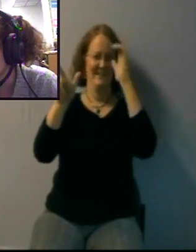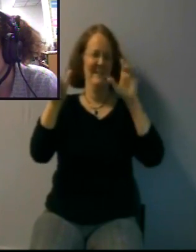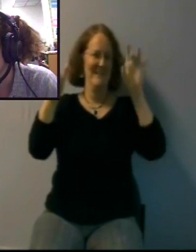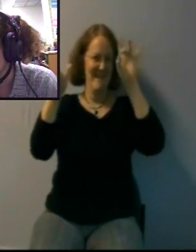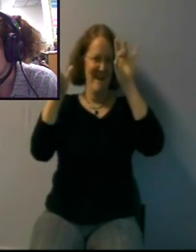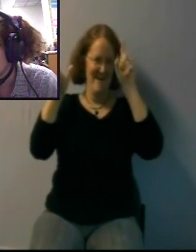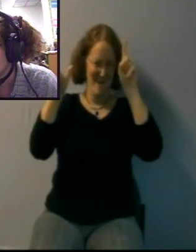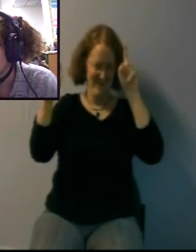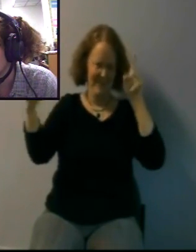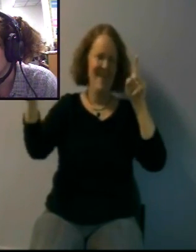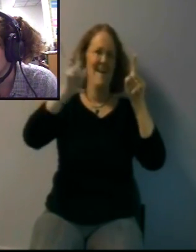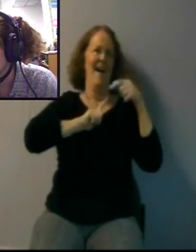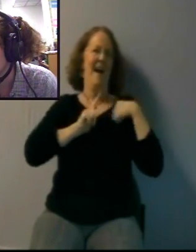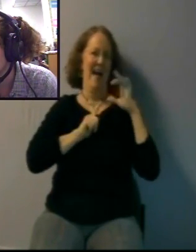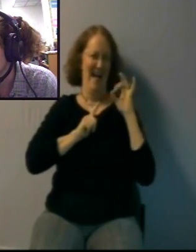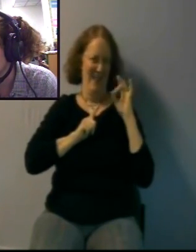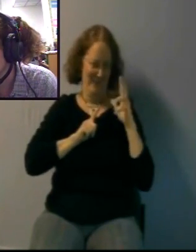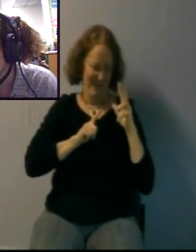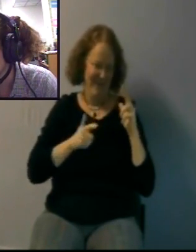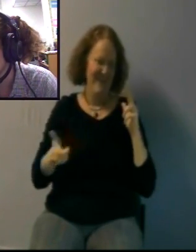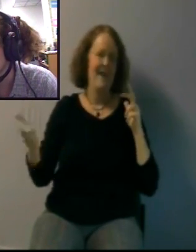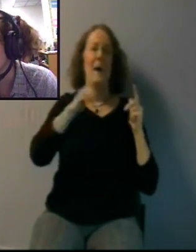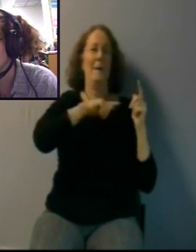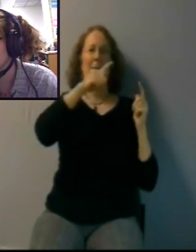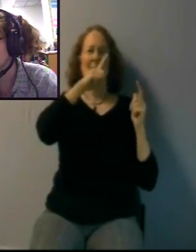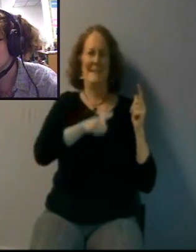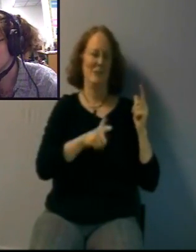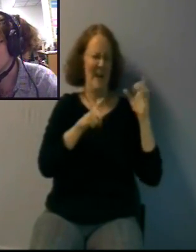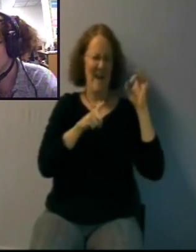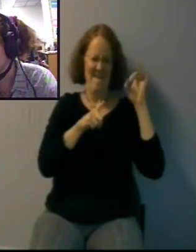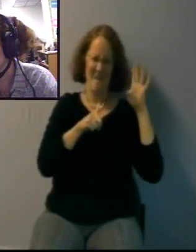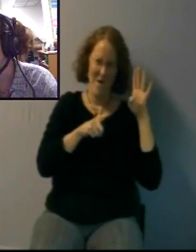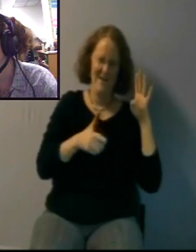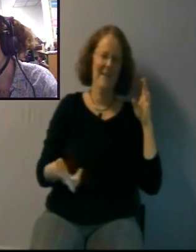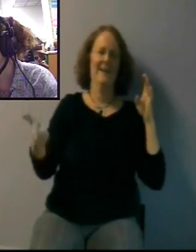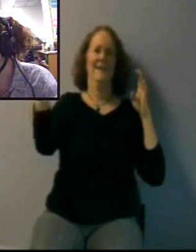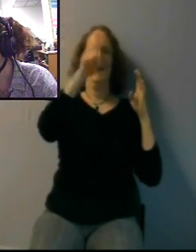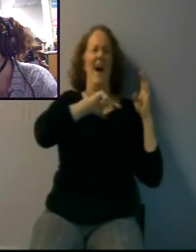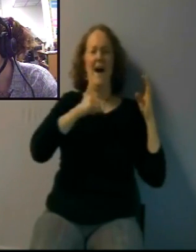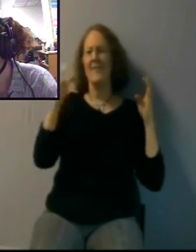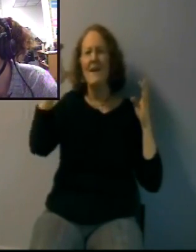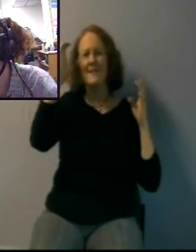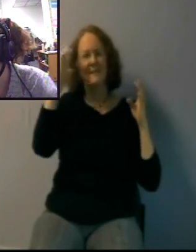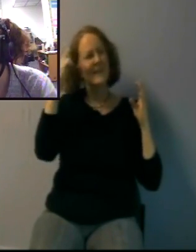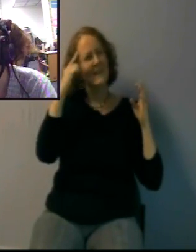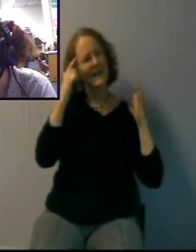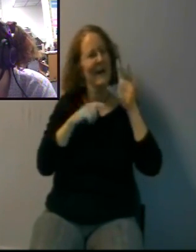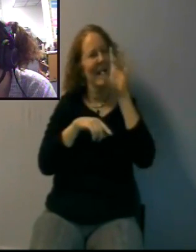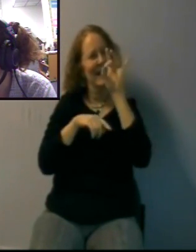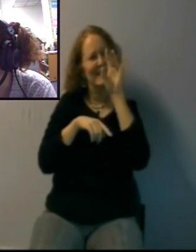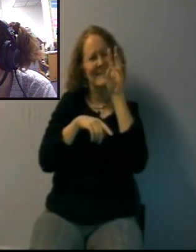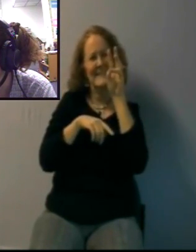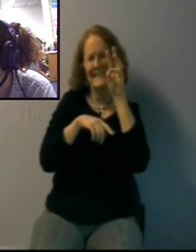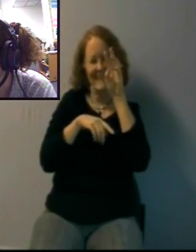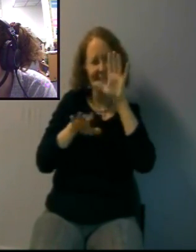in 1979, and then my other cousin graduated in 1981. I graduated in 1983, and then my sister, I